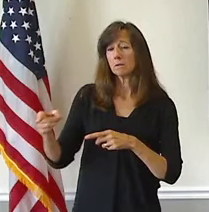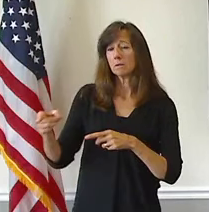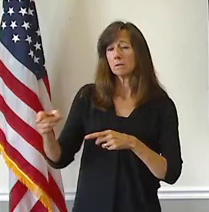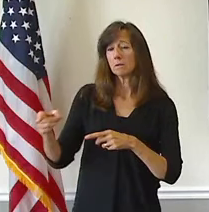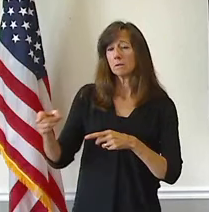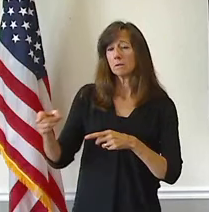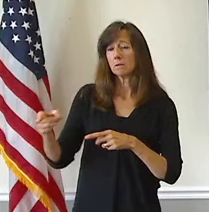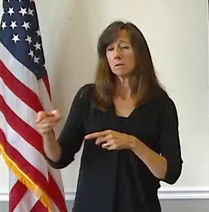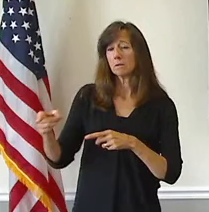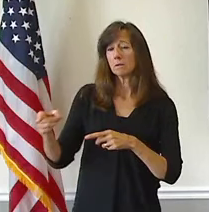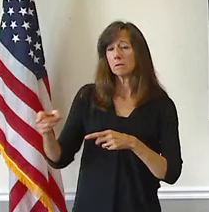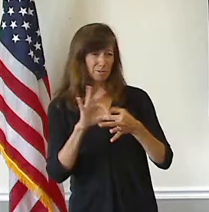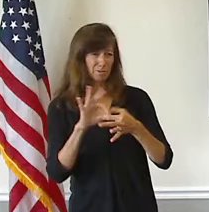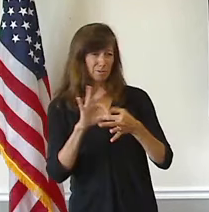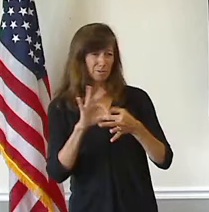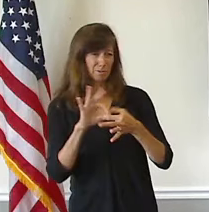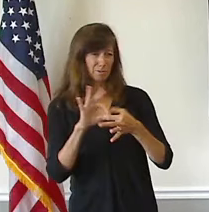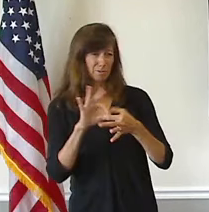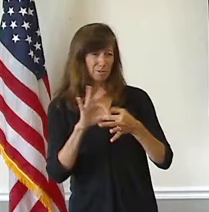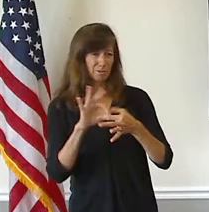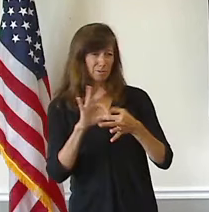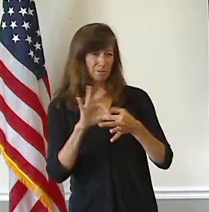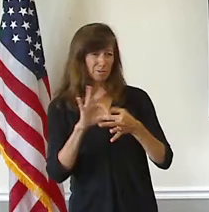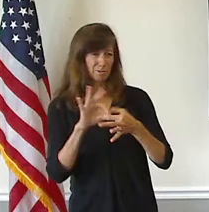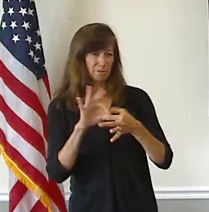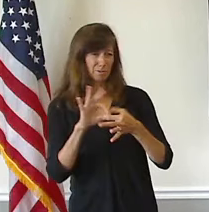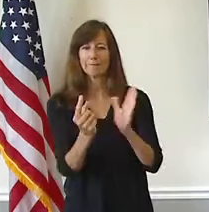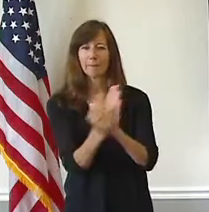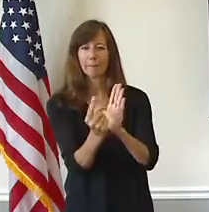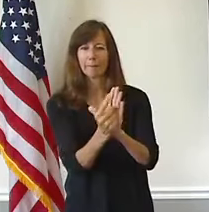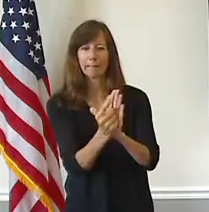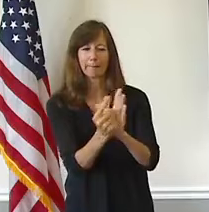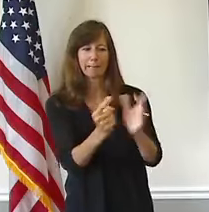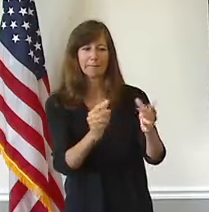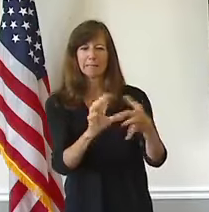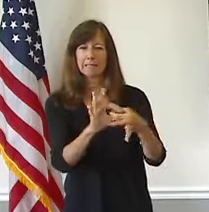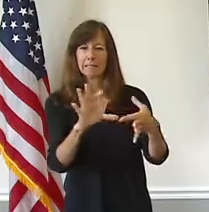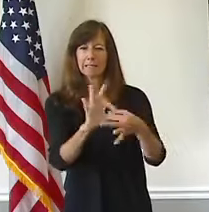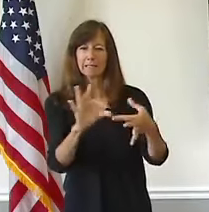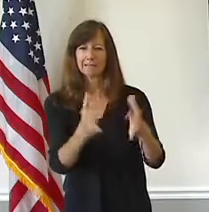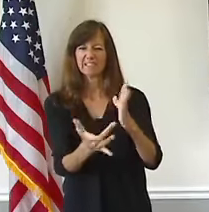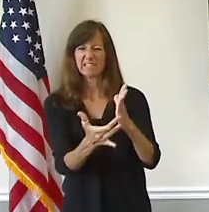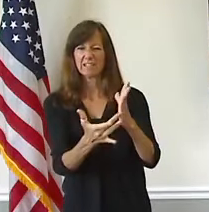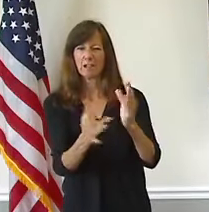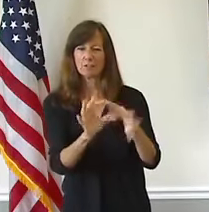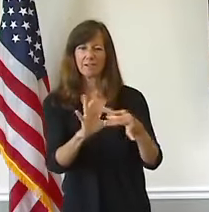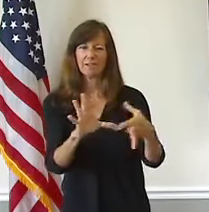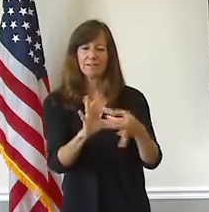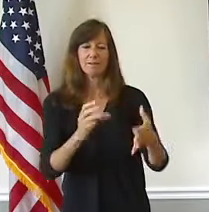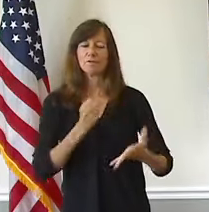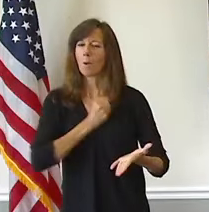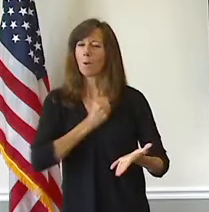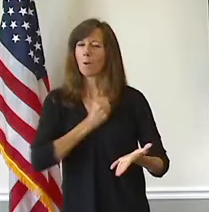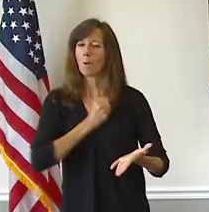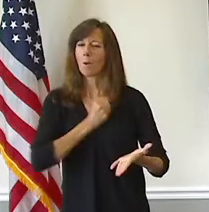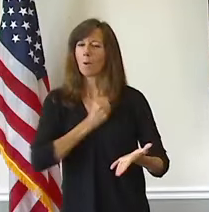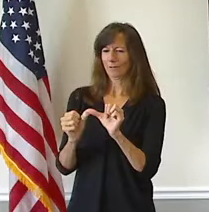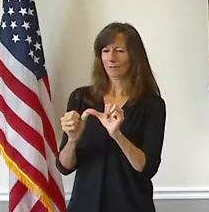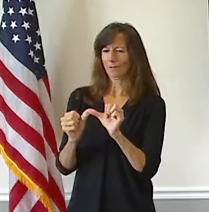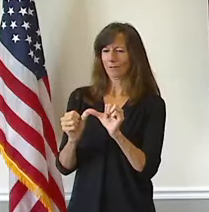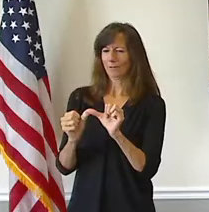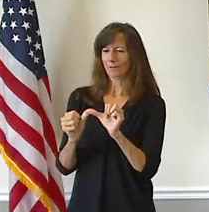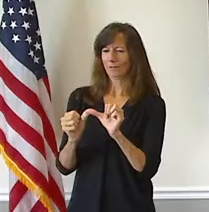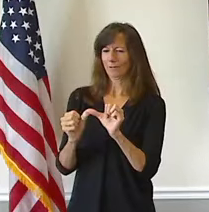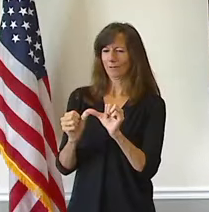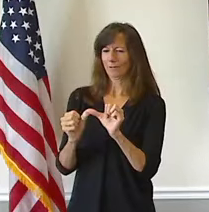lost him again? Okay. So I'm just going to – I'll continue on with our – I apologize. Having a technical difficulty. If